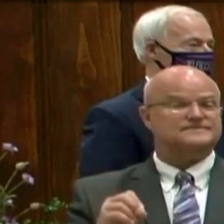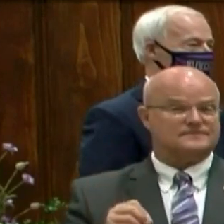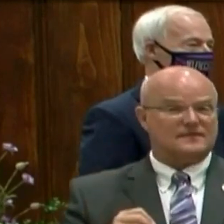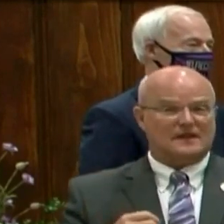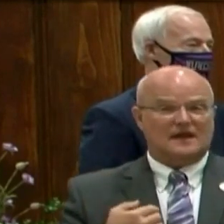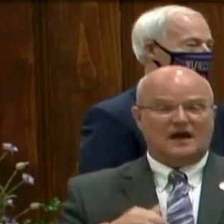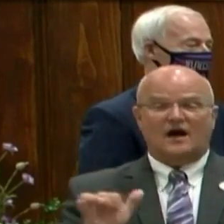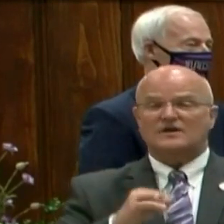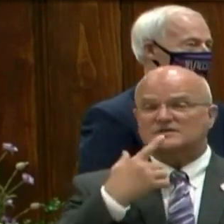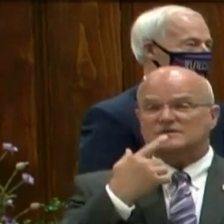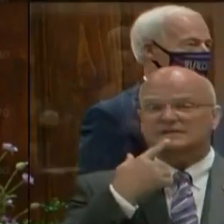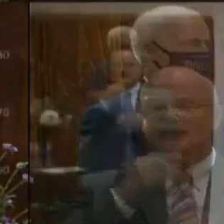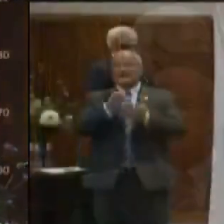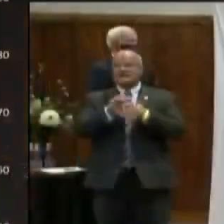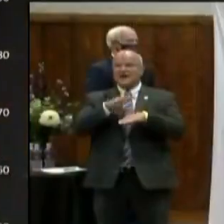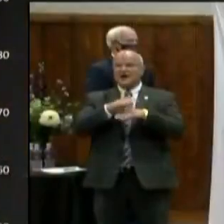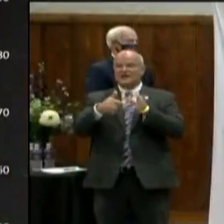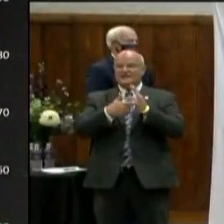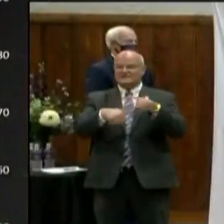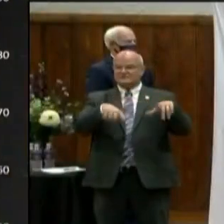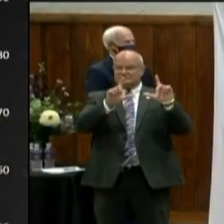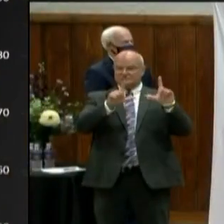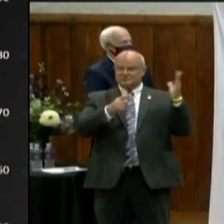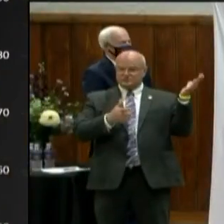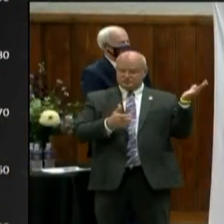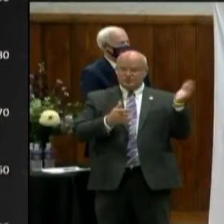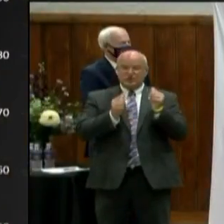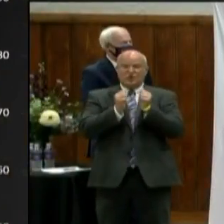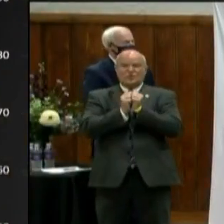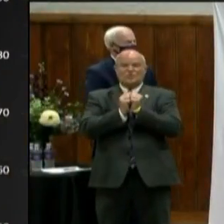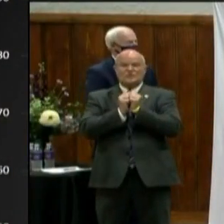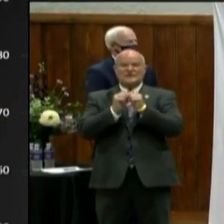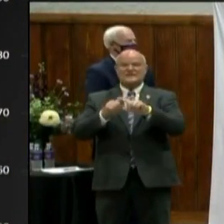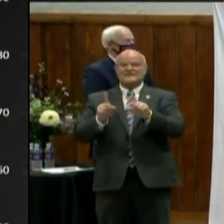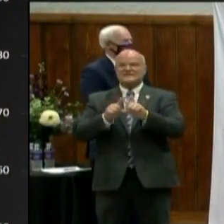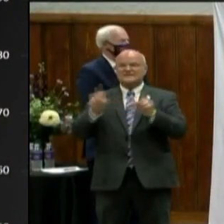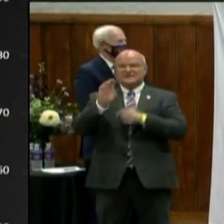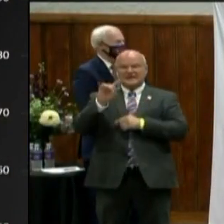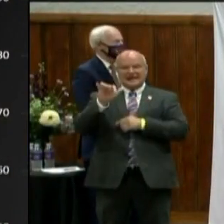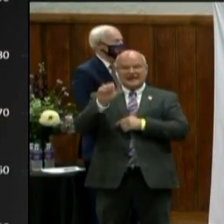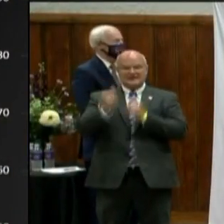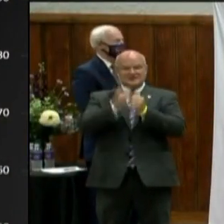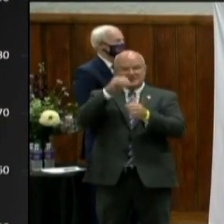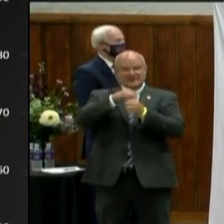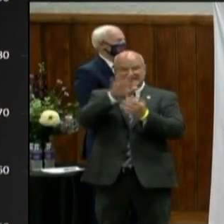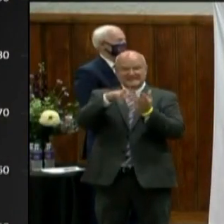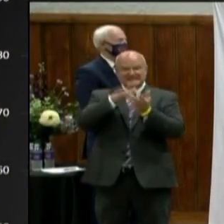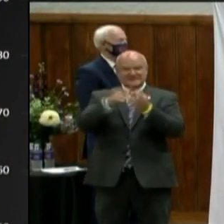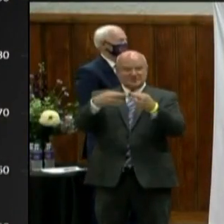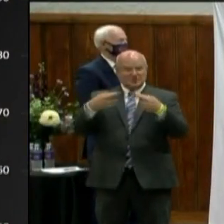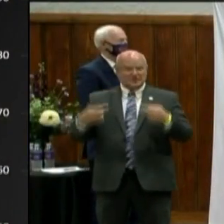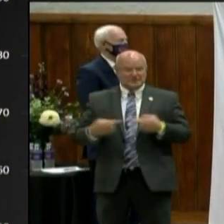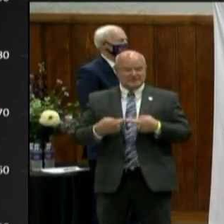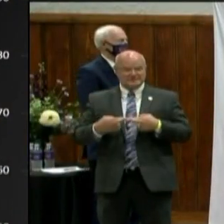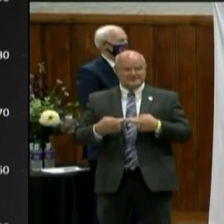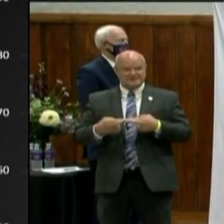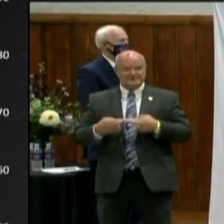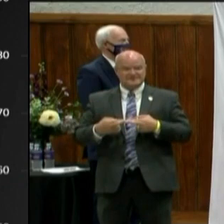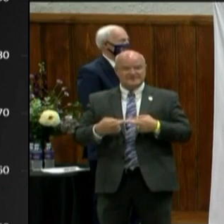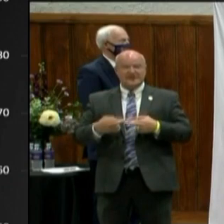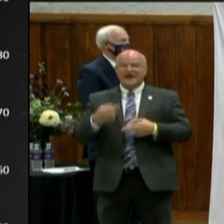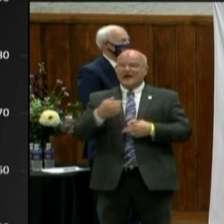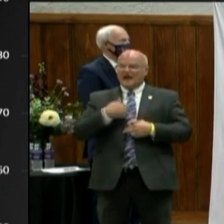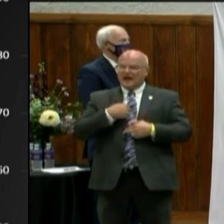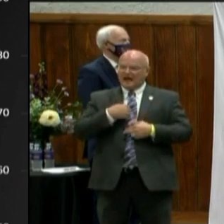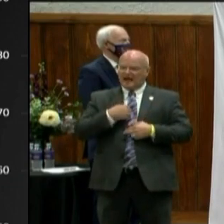that on this graph that the governor showed with the different counties within the central region, I